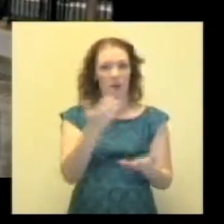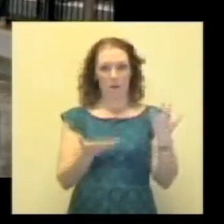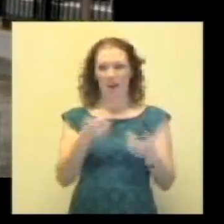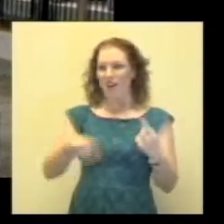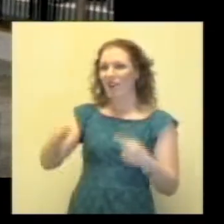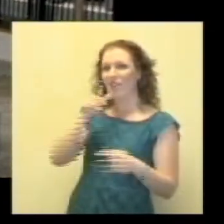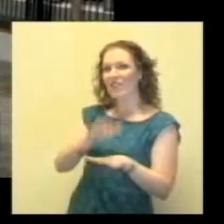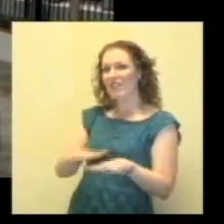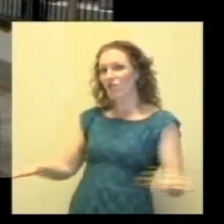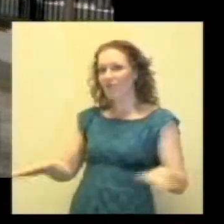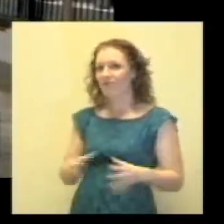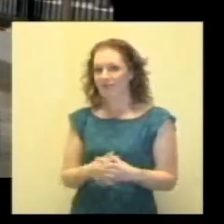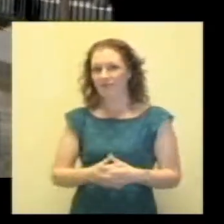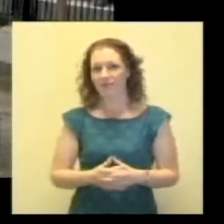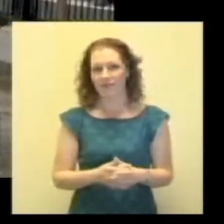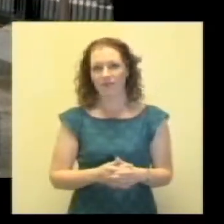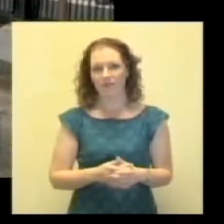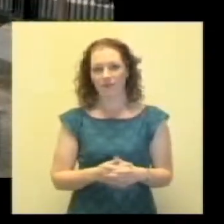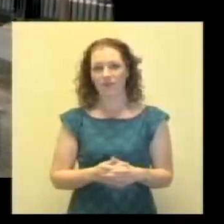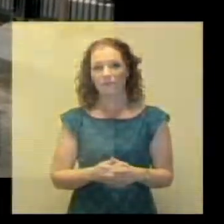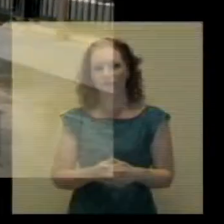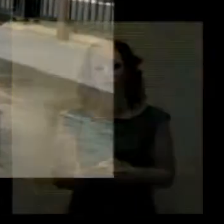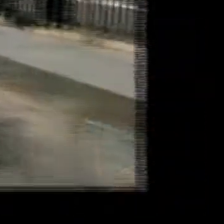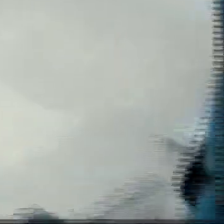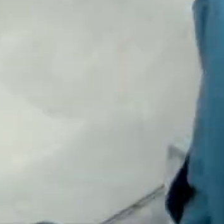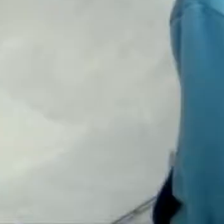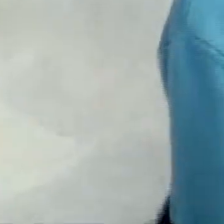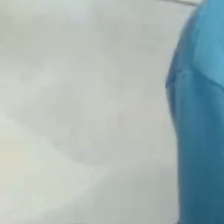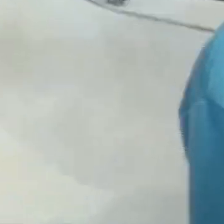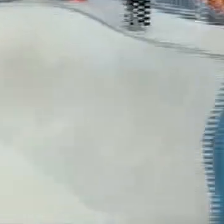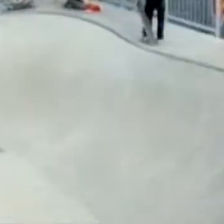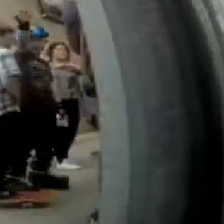suffer from mental health problems than their hearing counterparts.